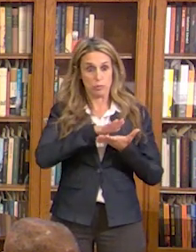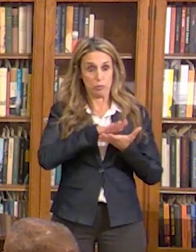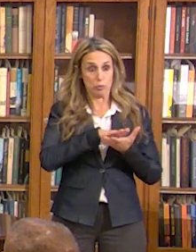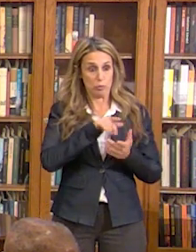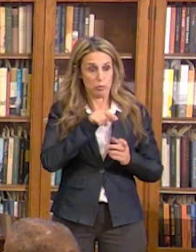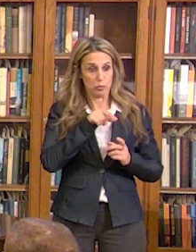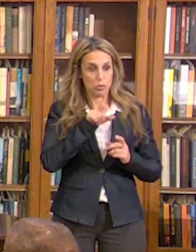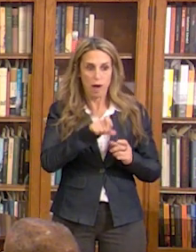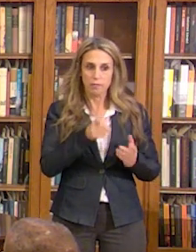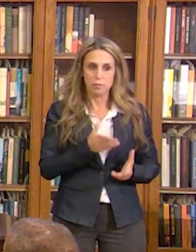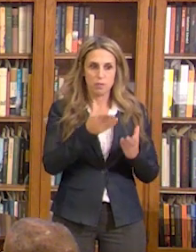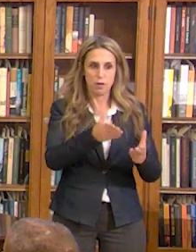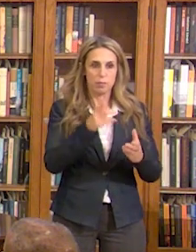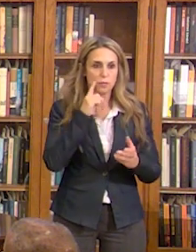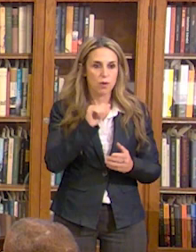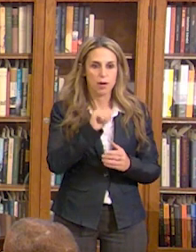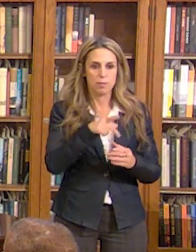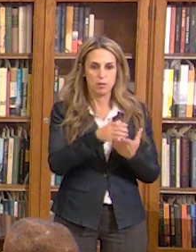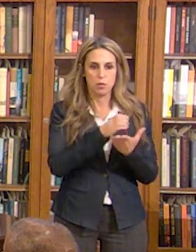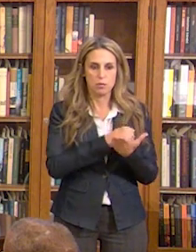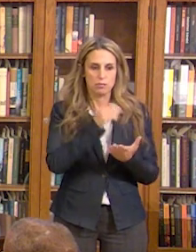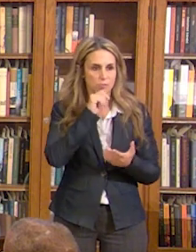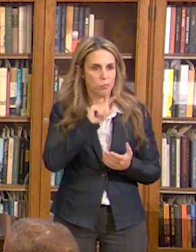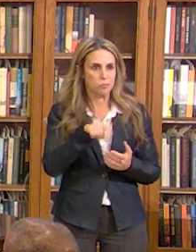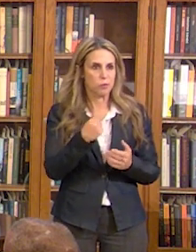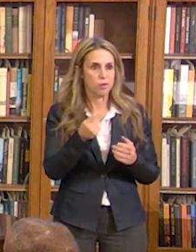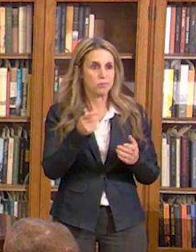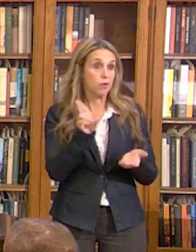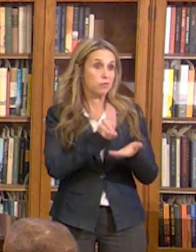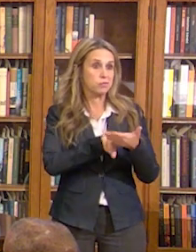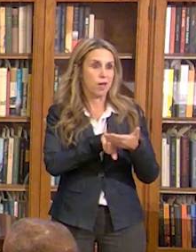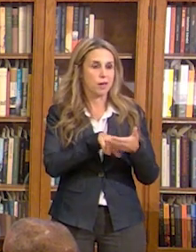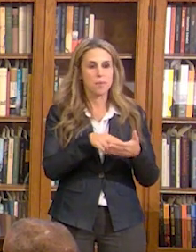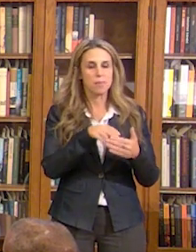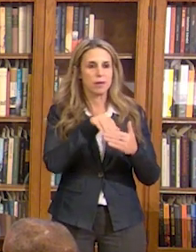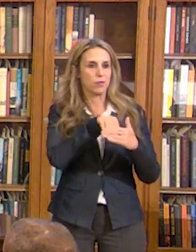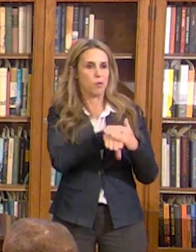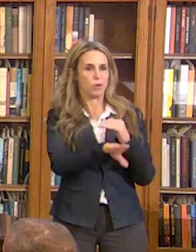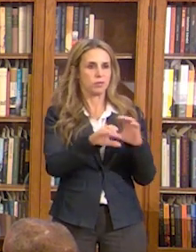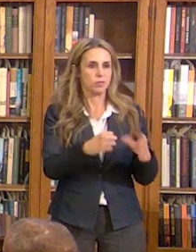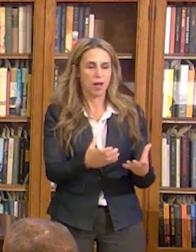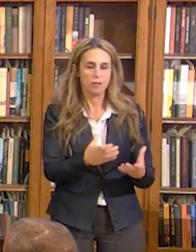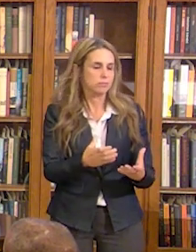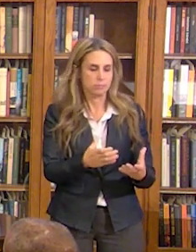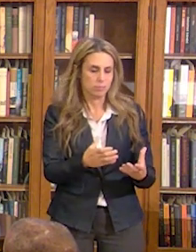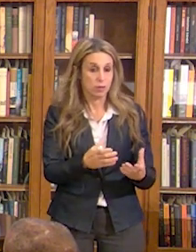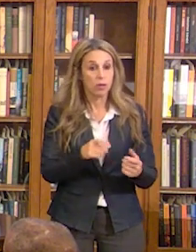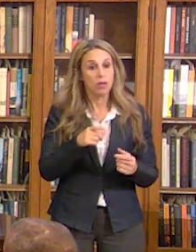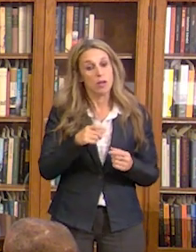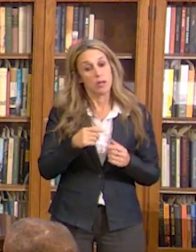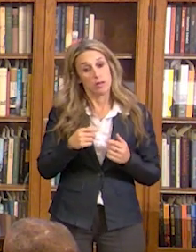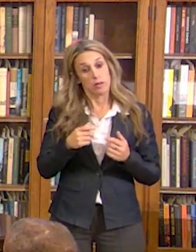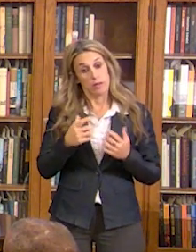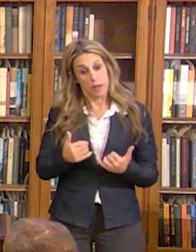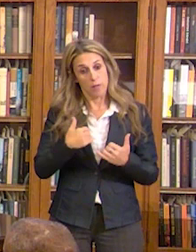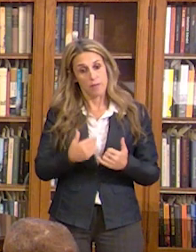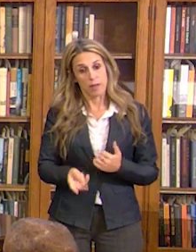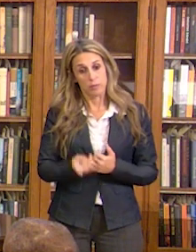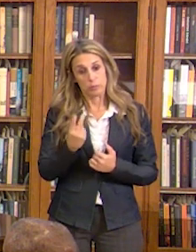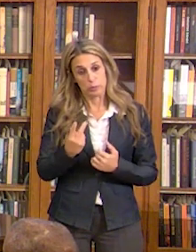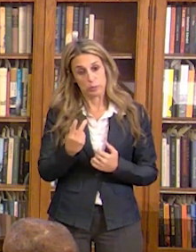be recommended for AP courses you don't just sign up in your in so the fact that I have now had